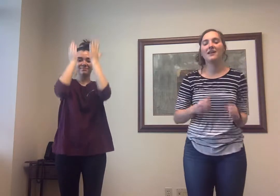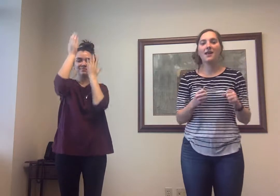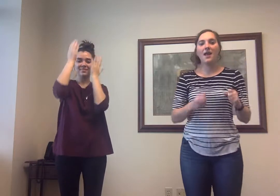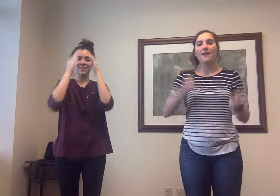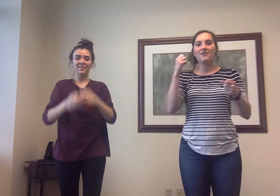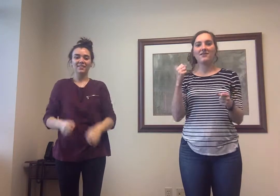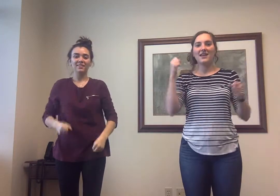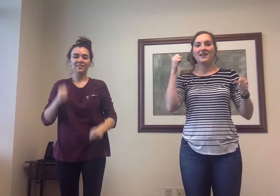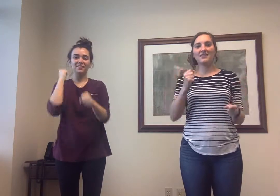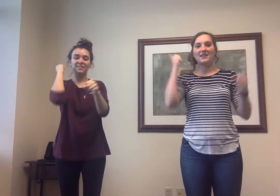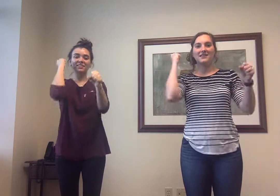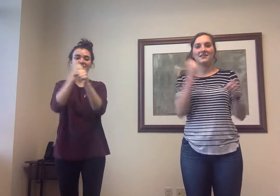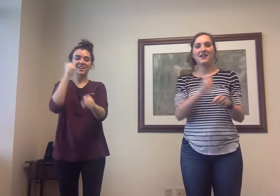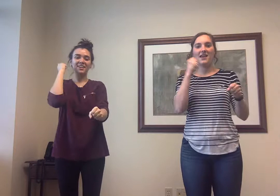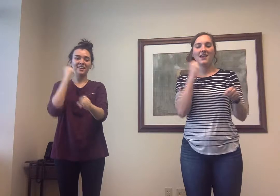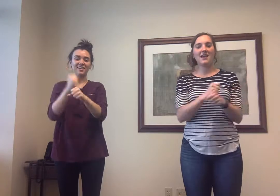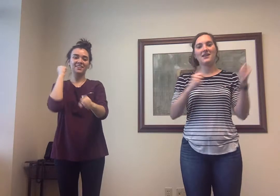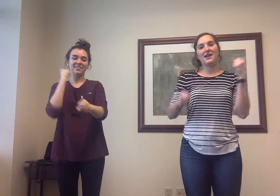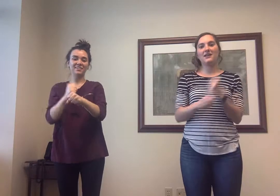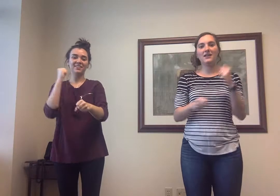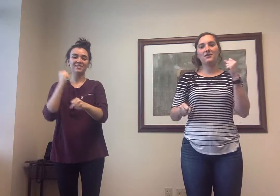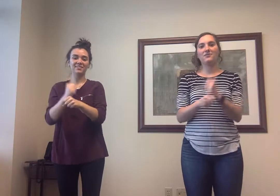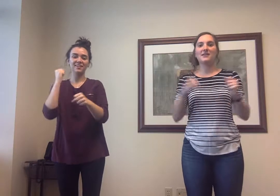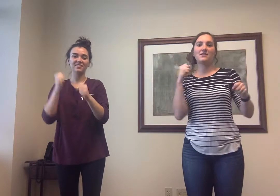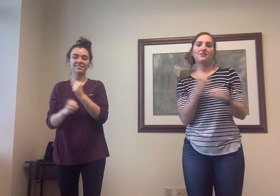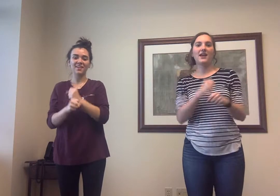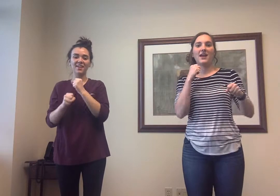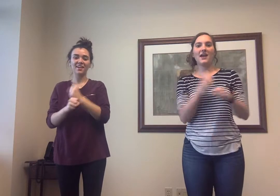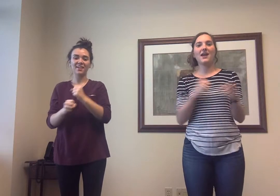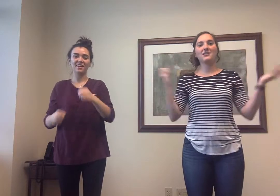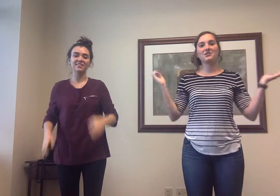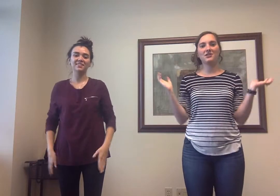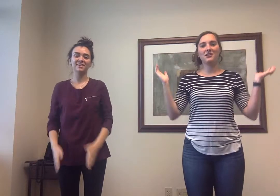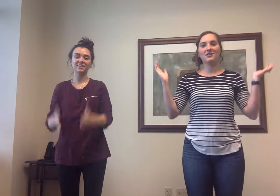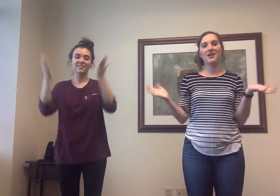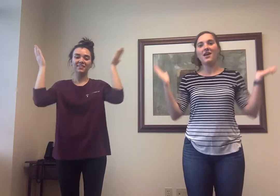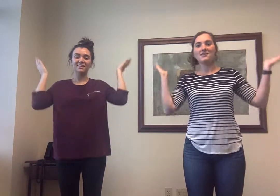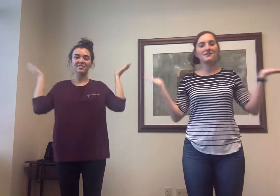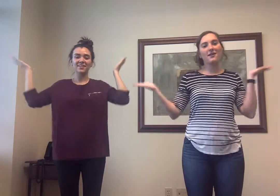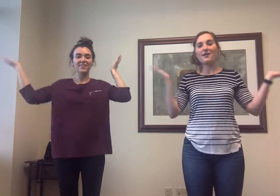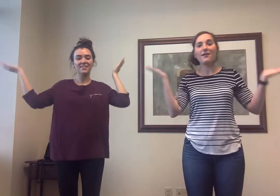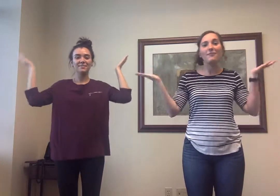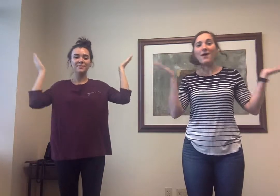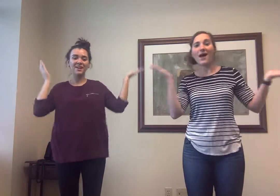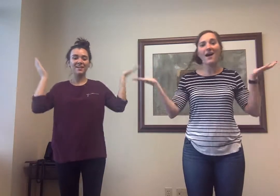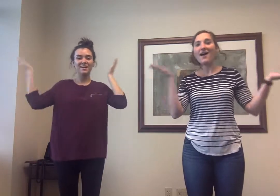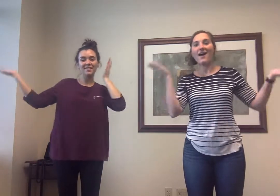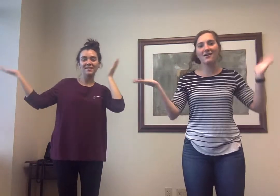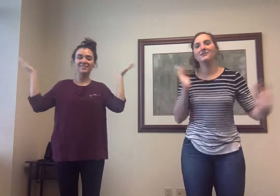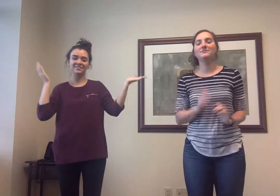Faith is dead, I need a resurrection somehow. I'm